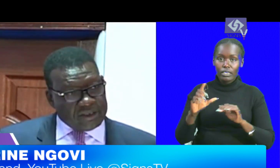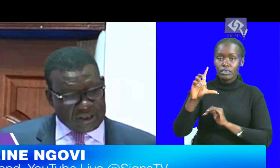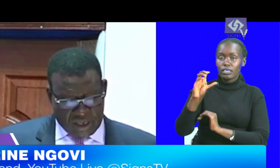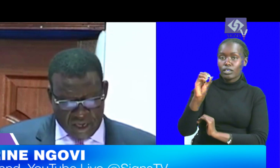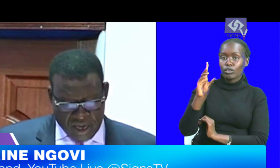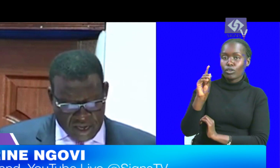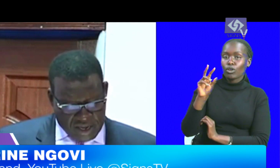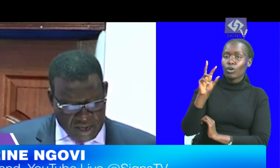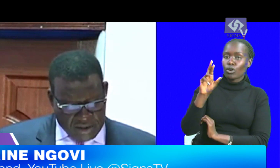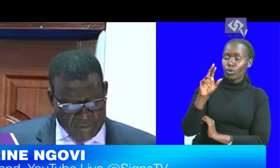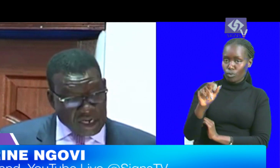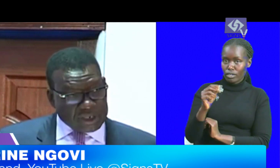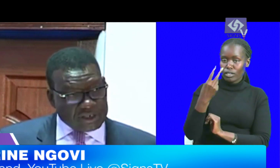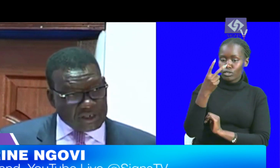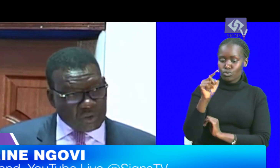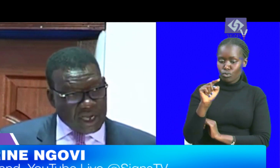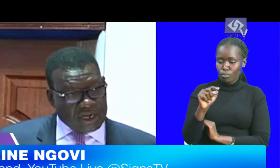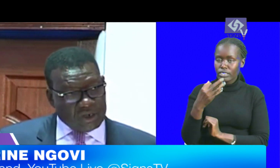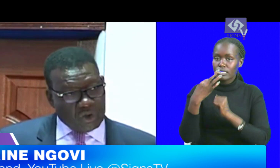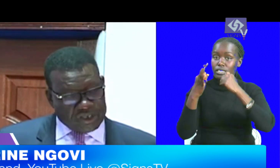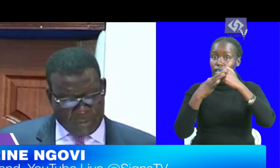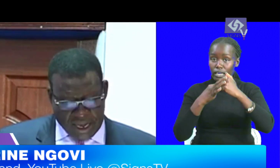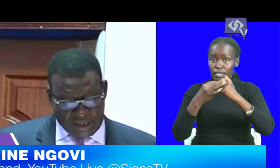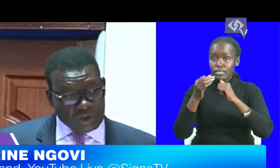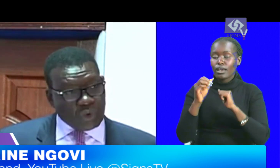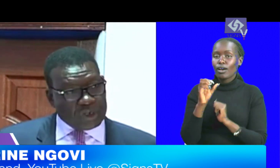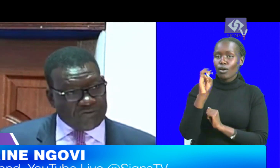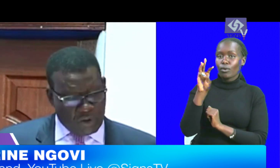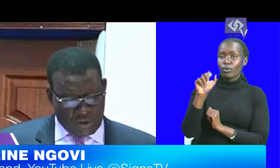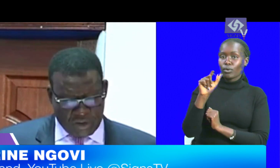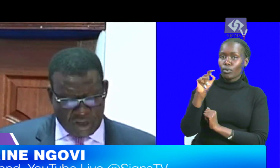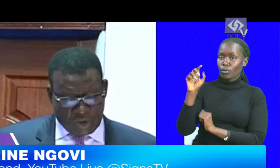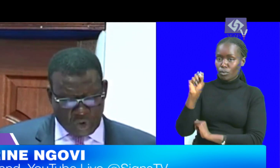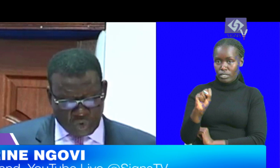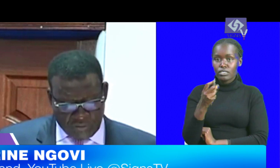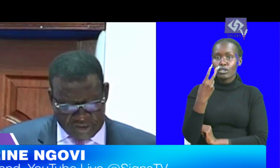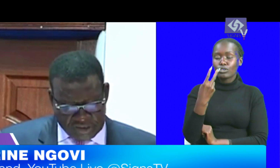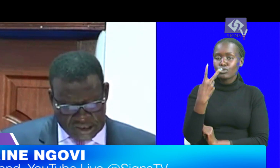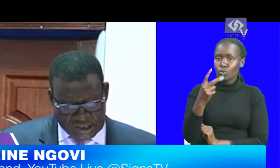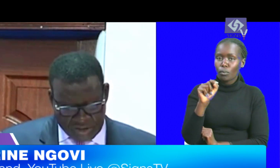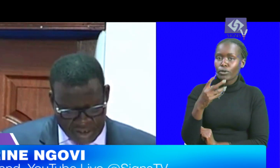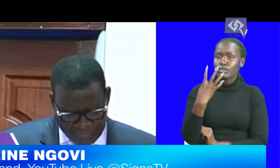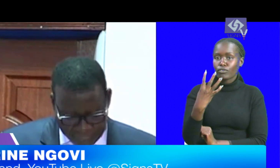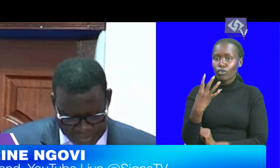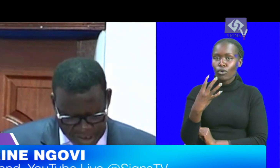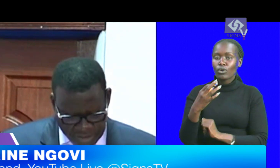2.8 megawatts, we are currently only supplying 2.4 because one of the 650